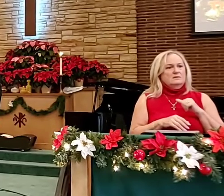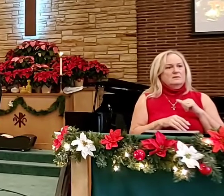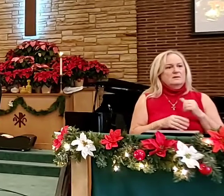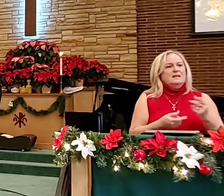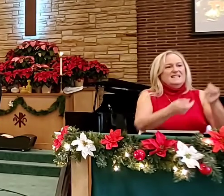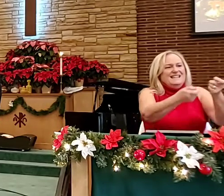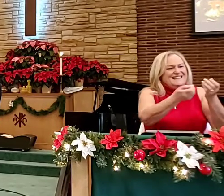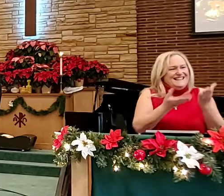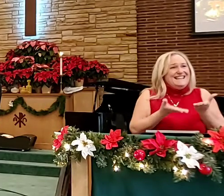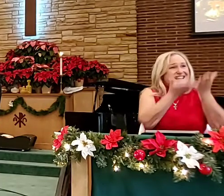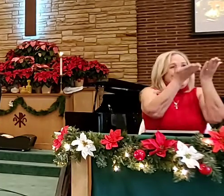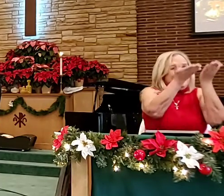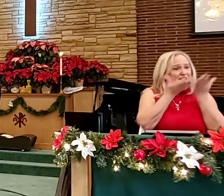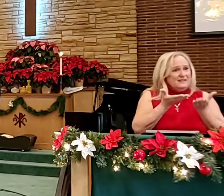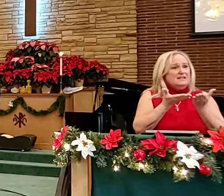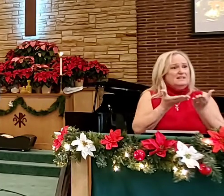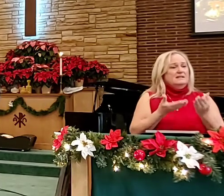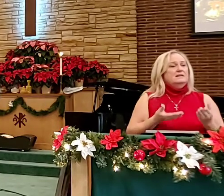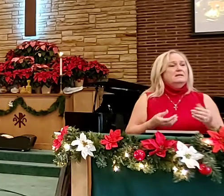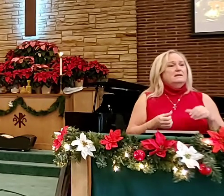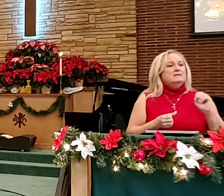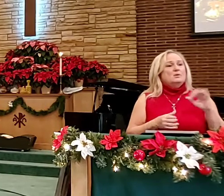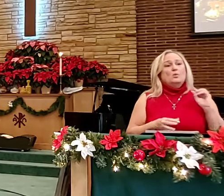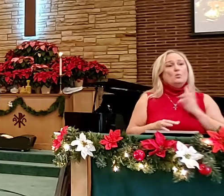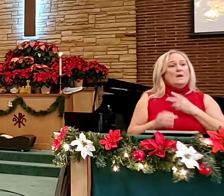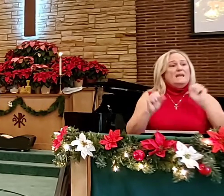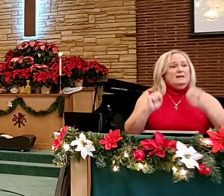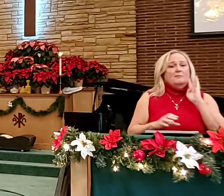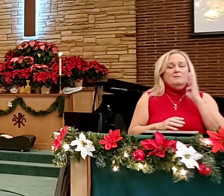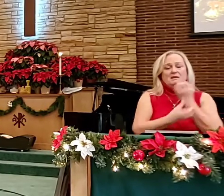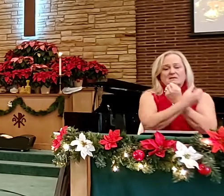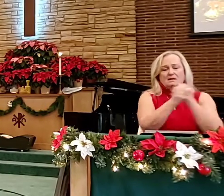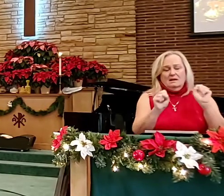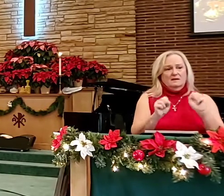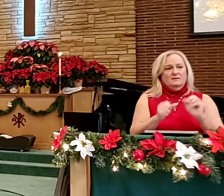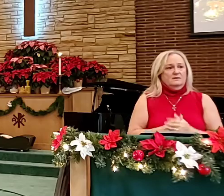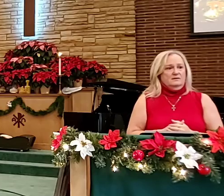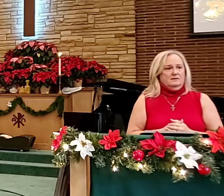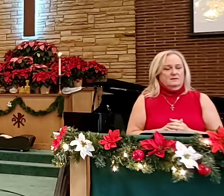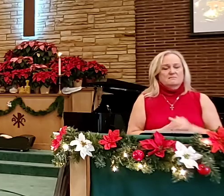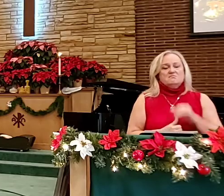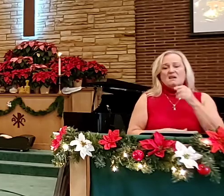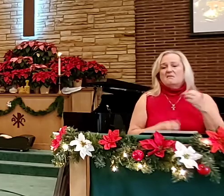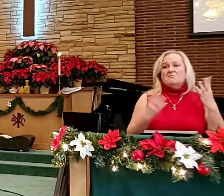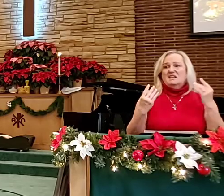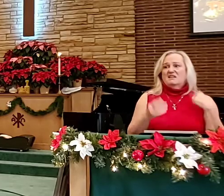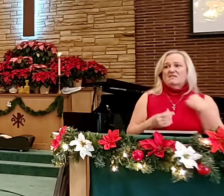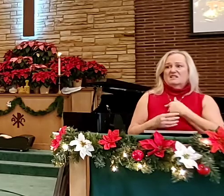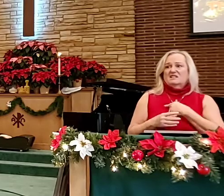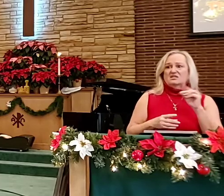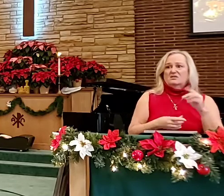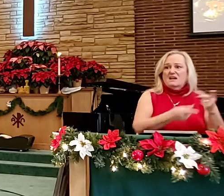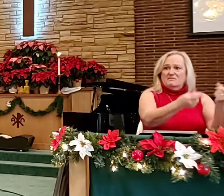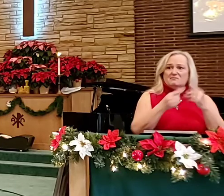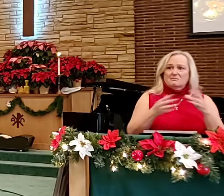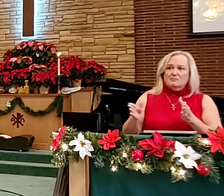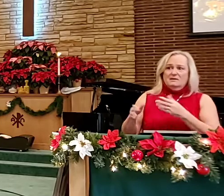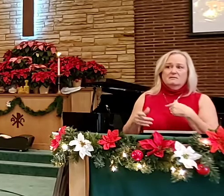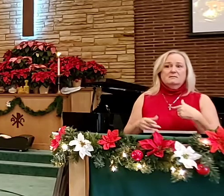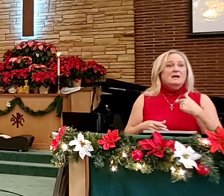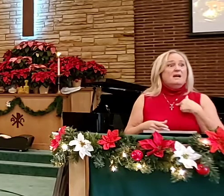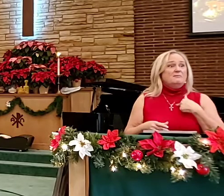and given so that we would be saved. Not many of us do much Advent prepping, me